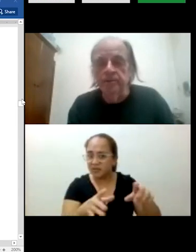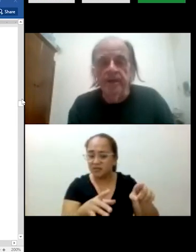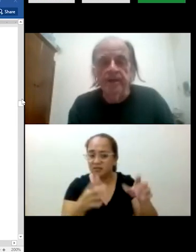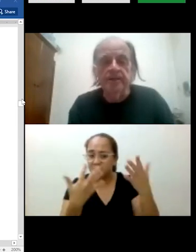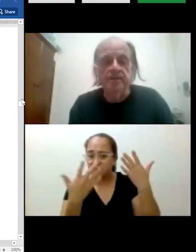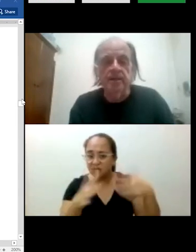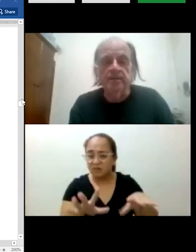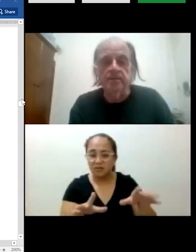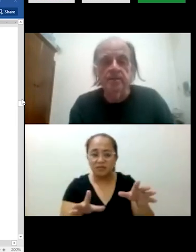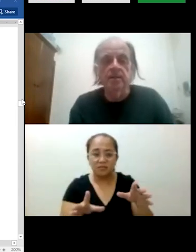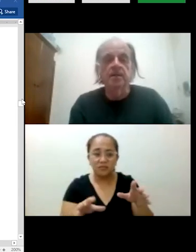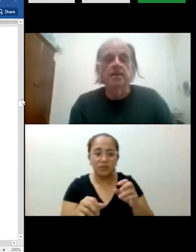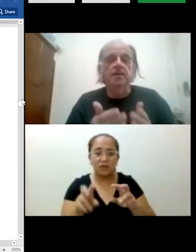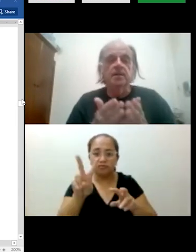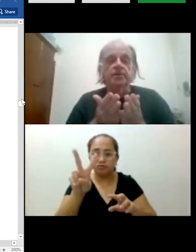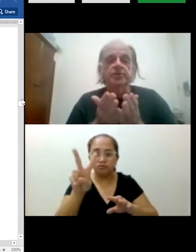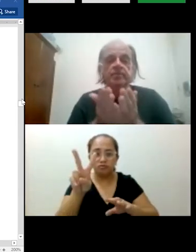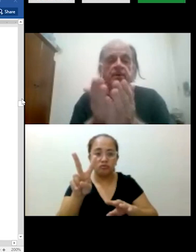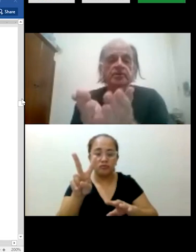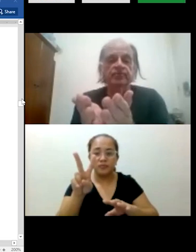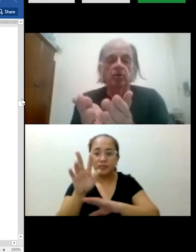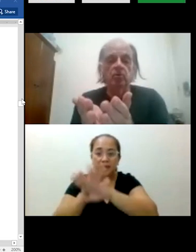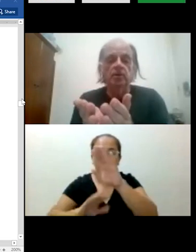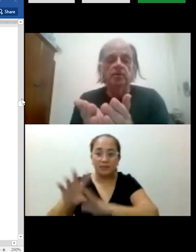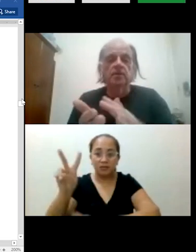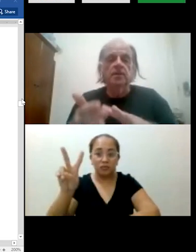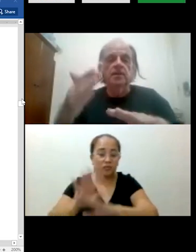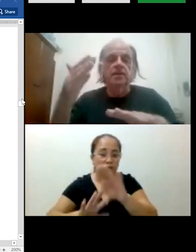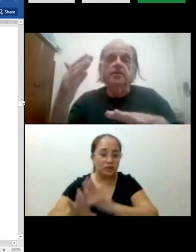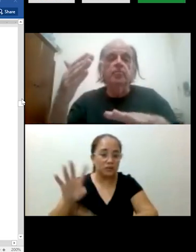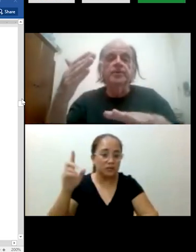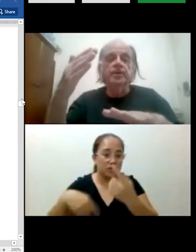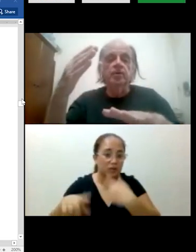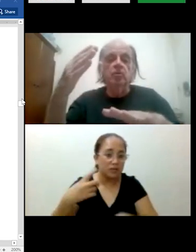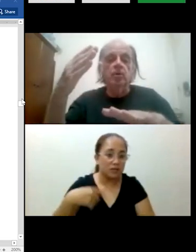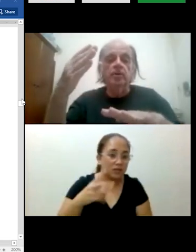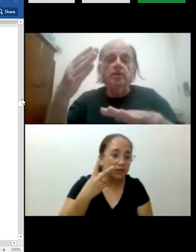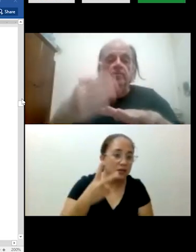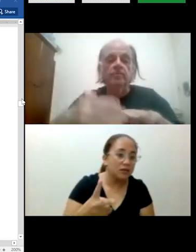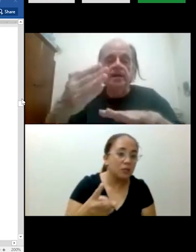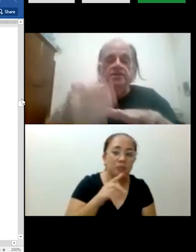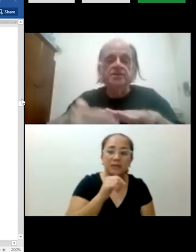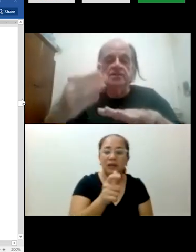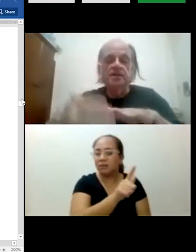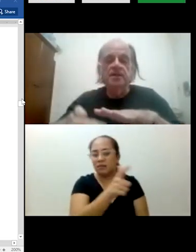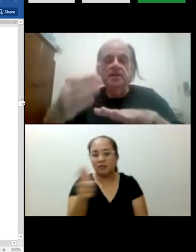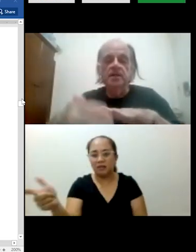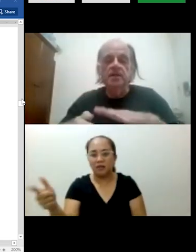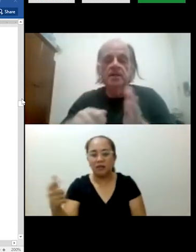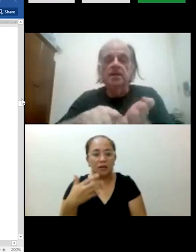are the two-handed signs. Ship goes forward in no particular order. Bus,